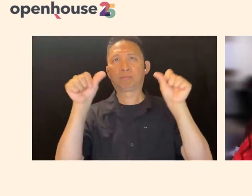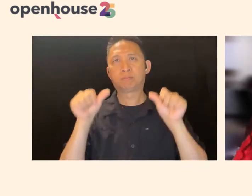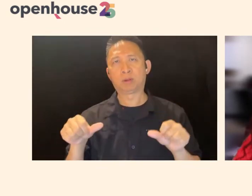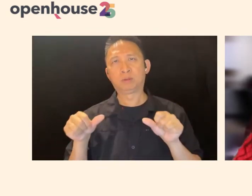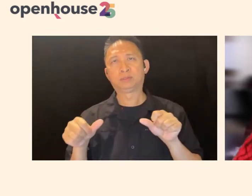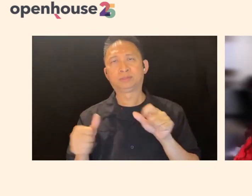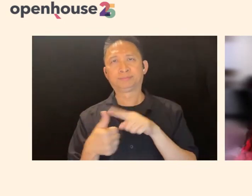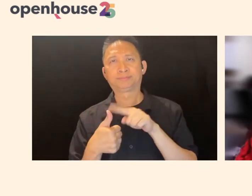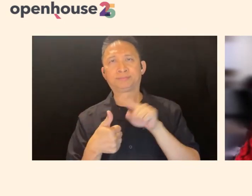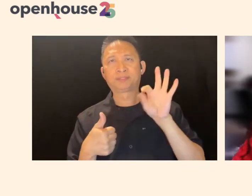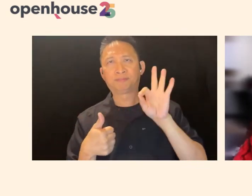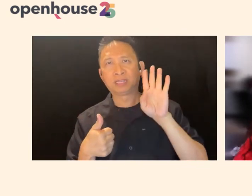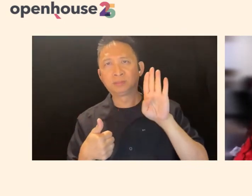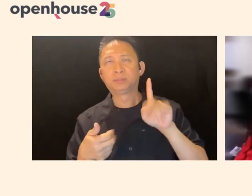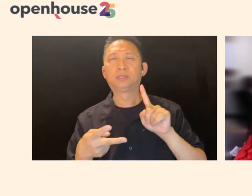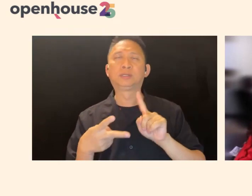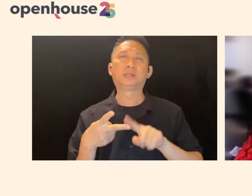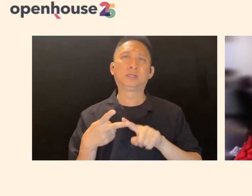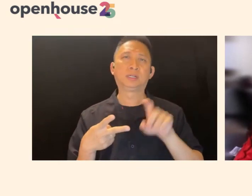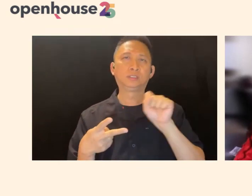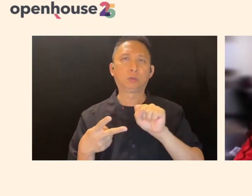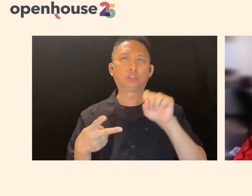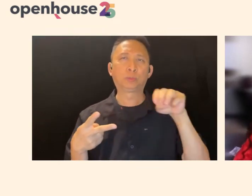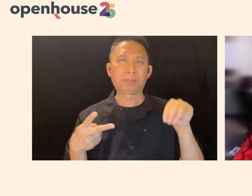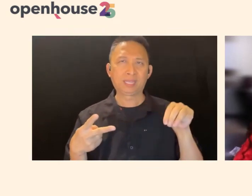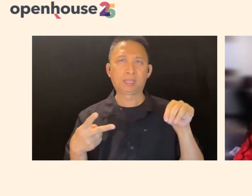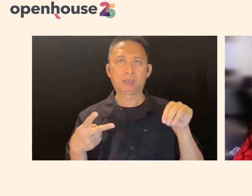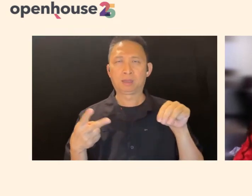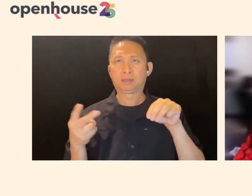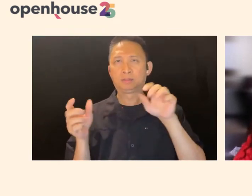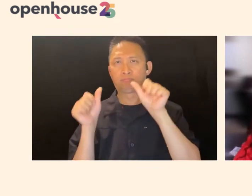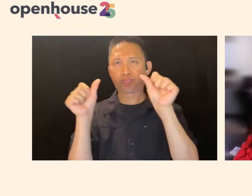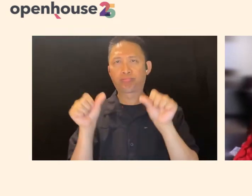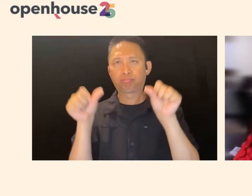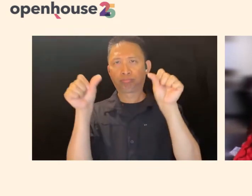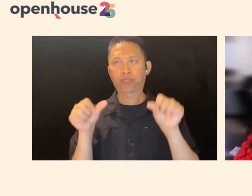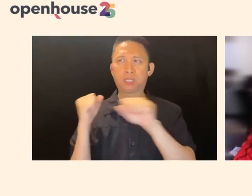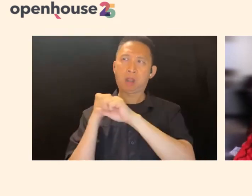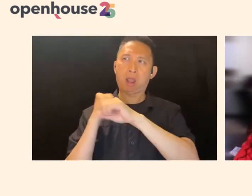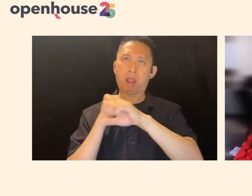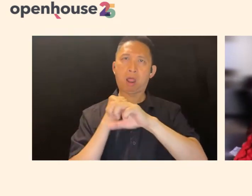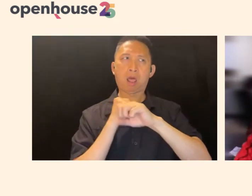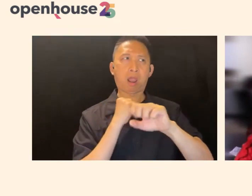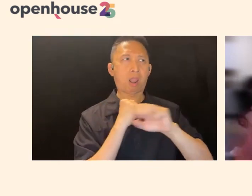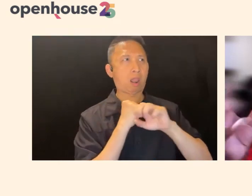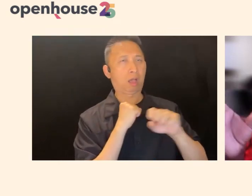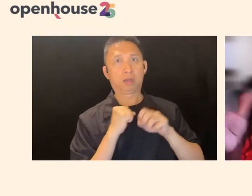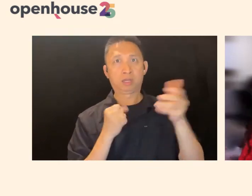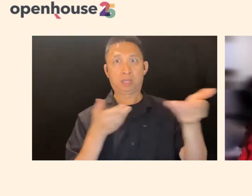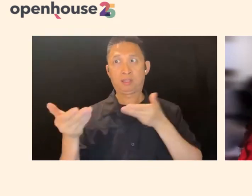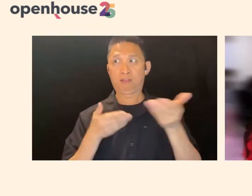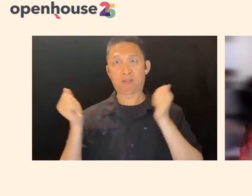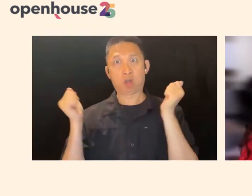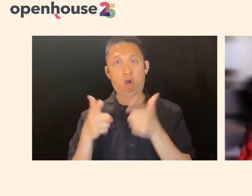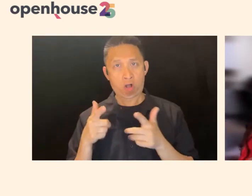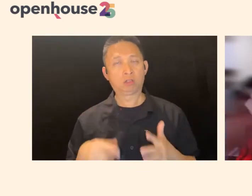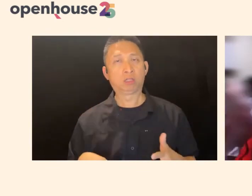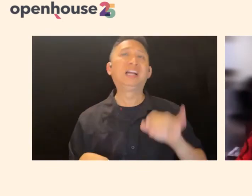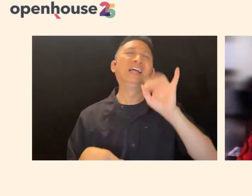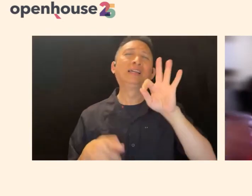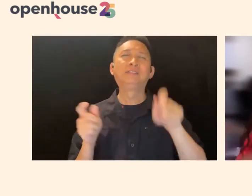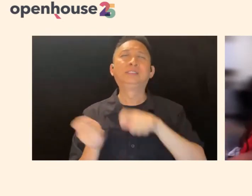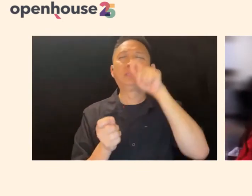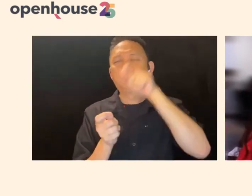pages, our social media platforms, and things like that, inviting everyone. unless like it's specifically